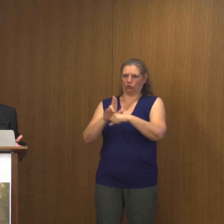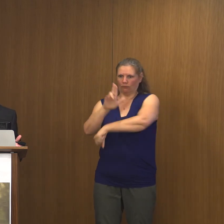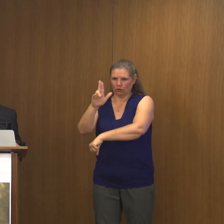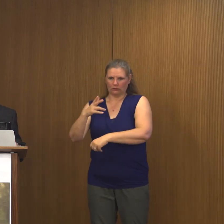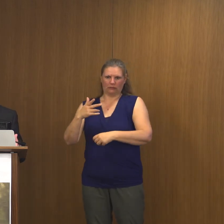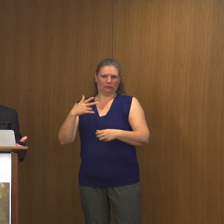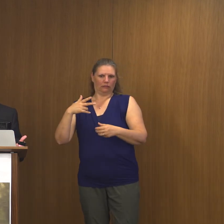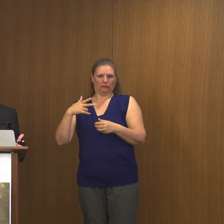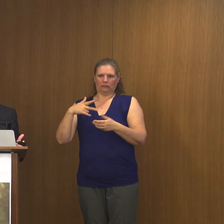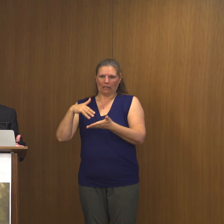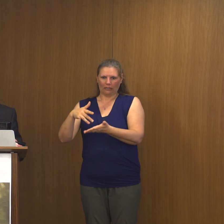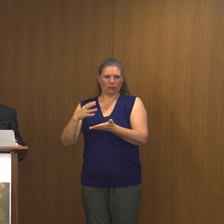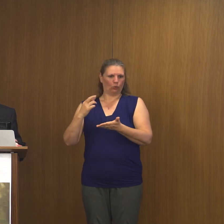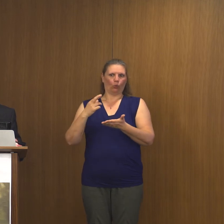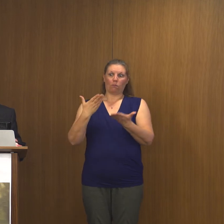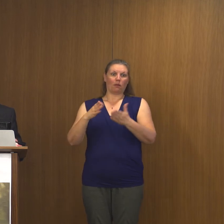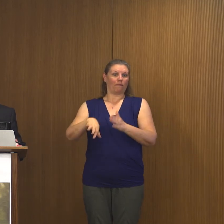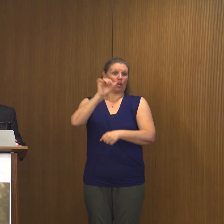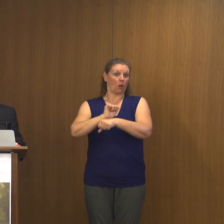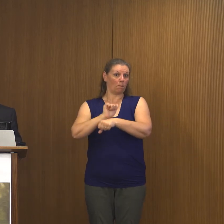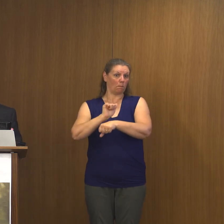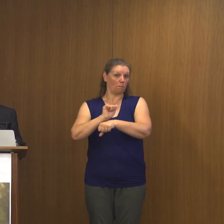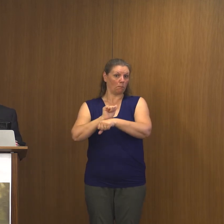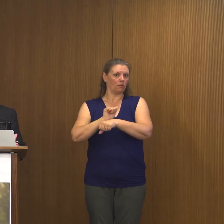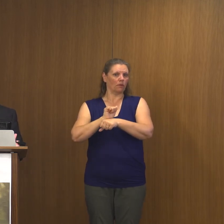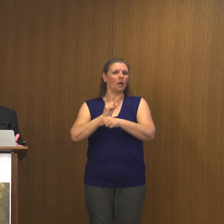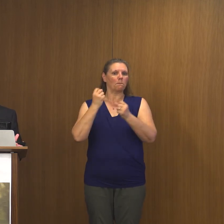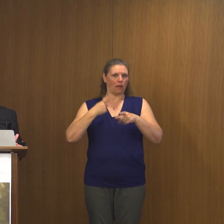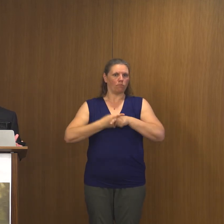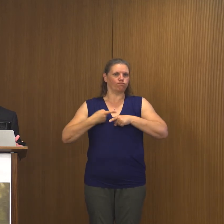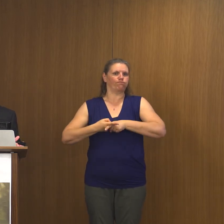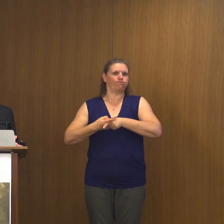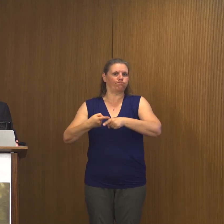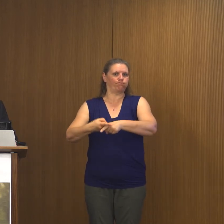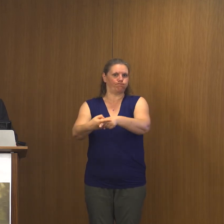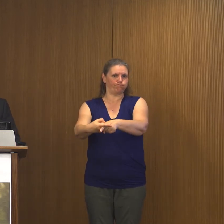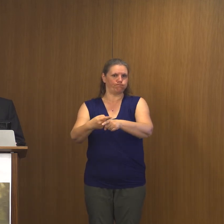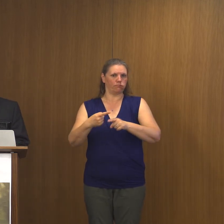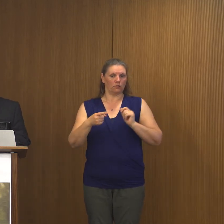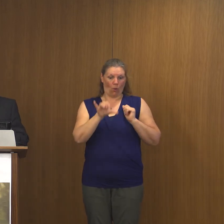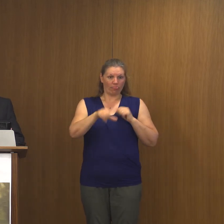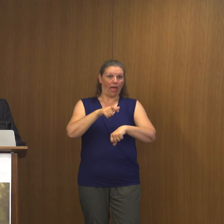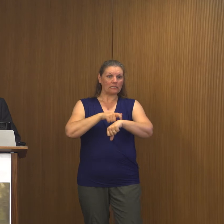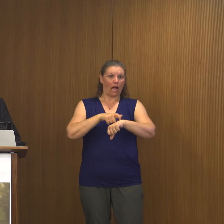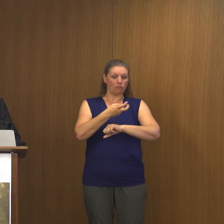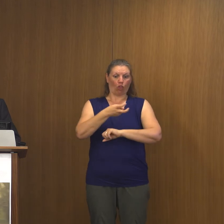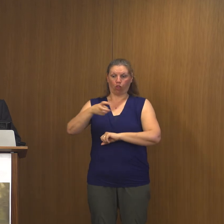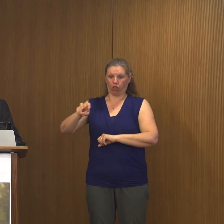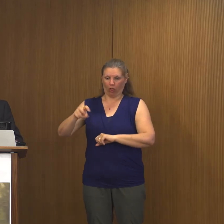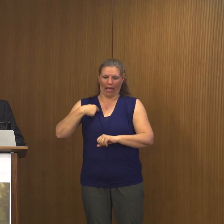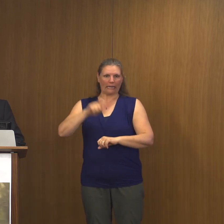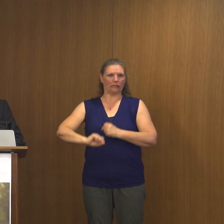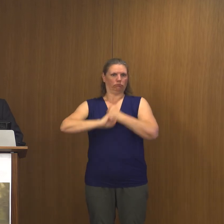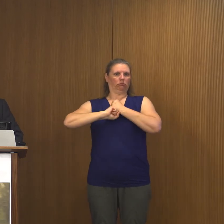developing their skills, or entering the workforce. It's during this period in which supports are needed to assist in providing the awareness